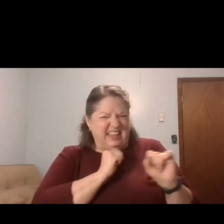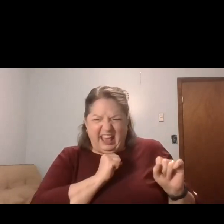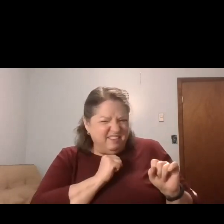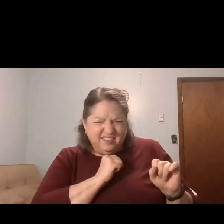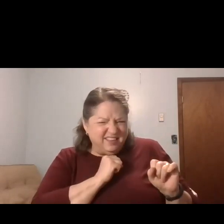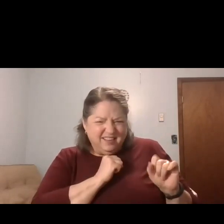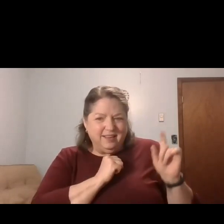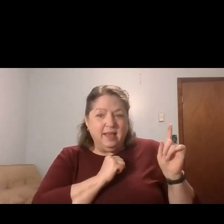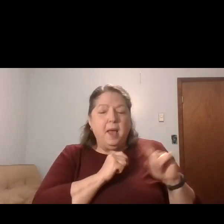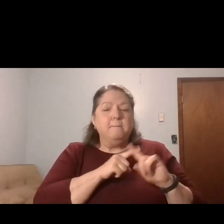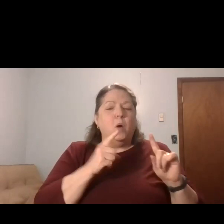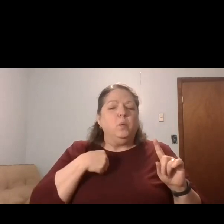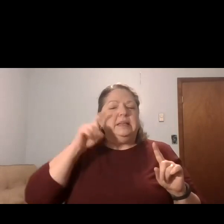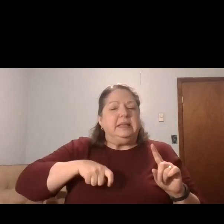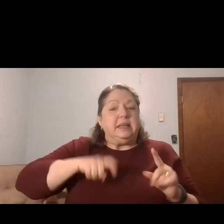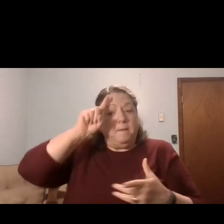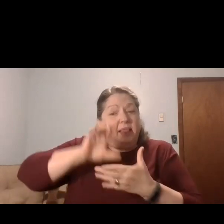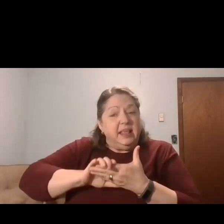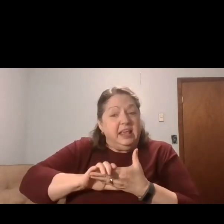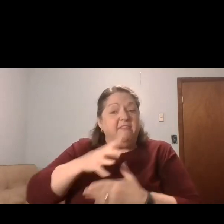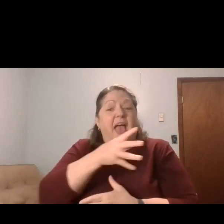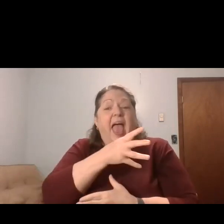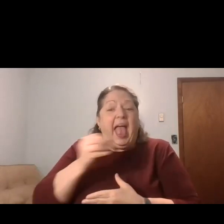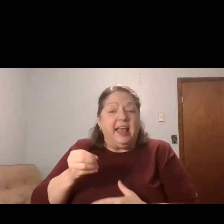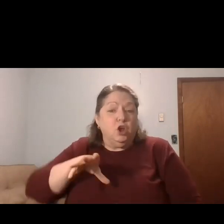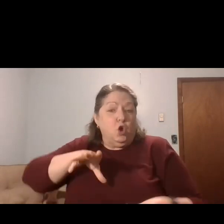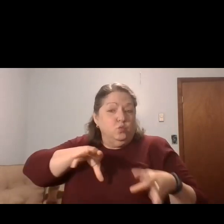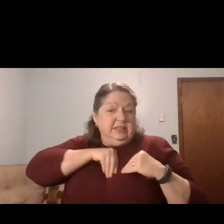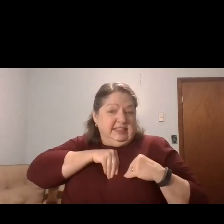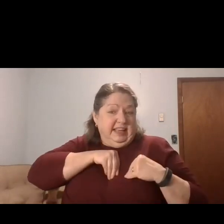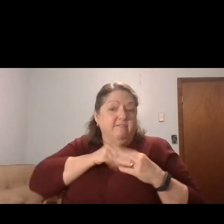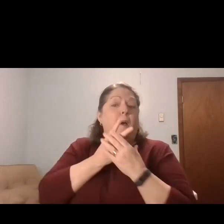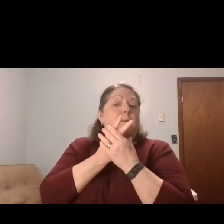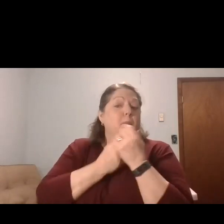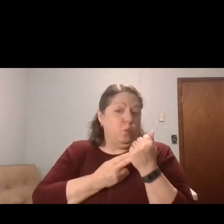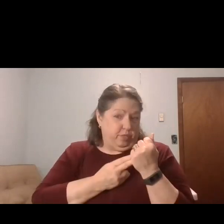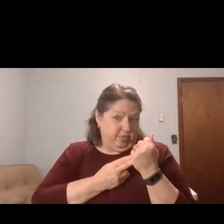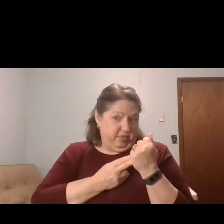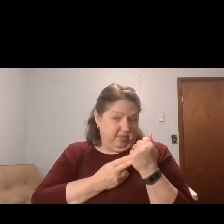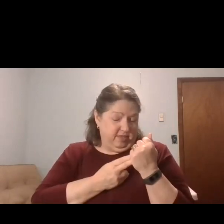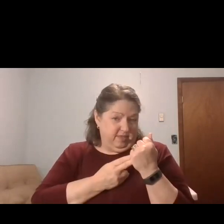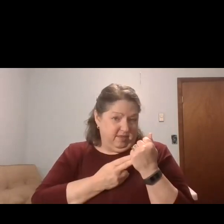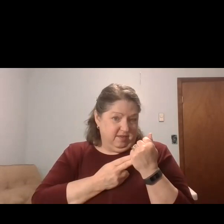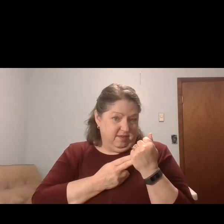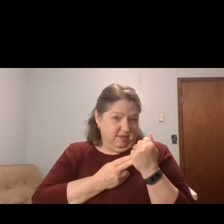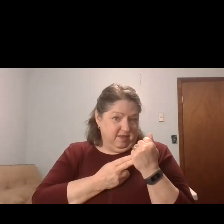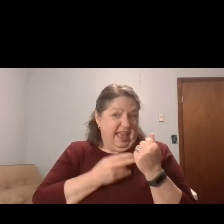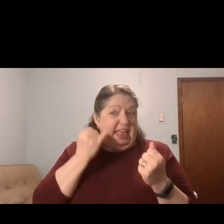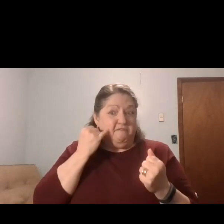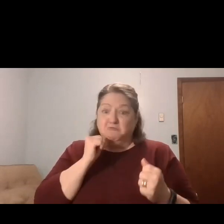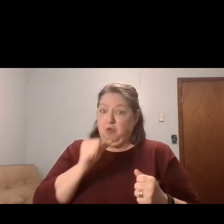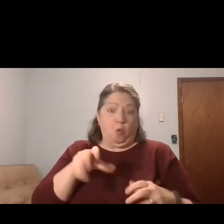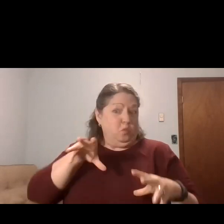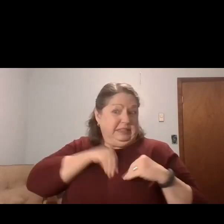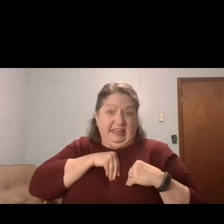we receive. If we believe truly, we receive. If we don't receive, we're not believing the way God would have us